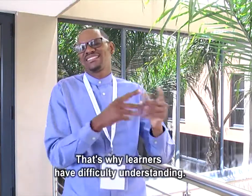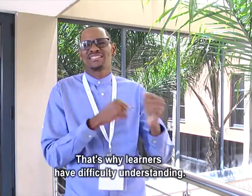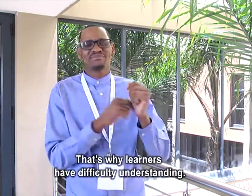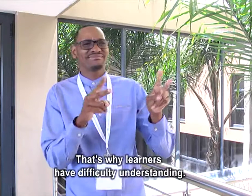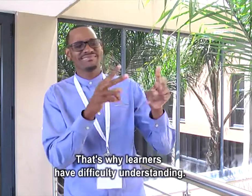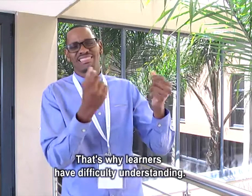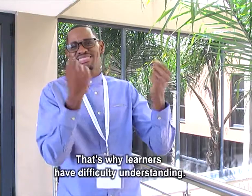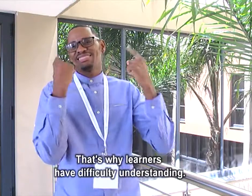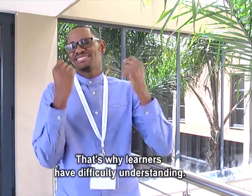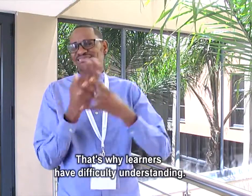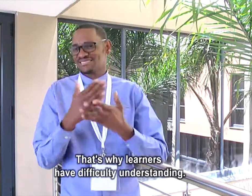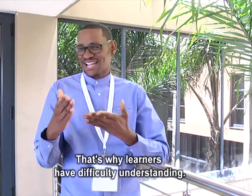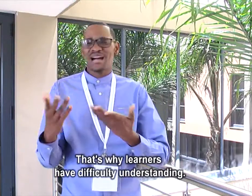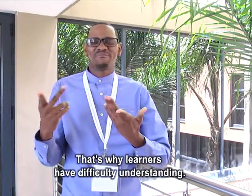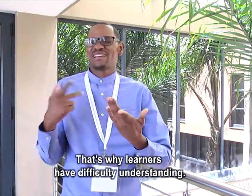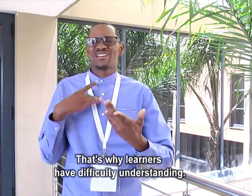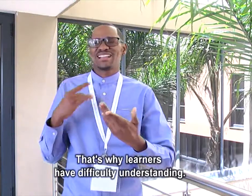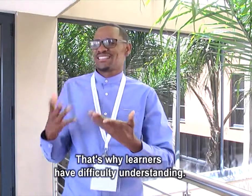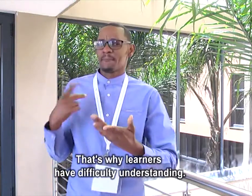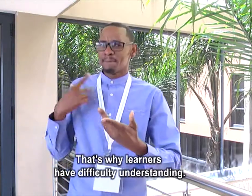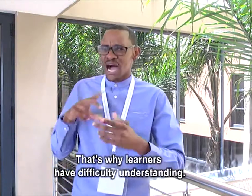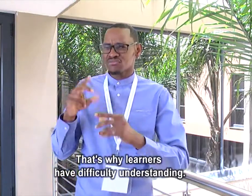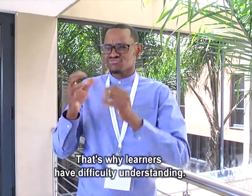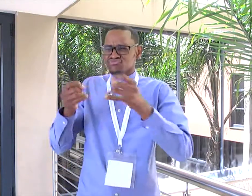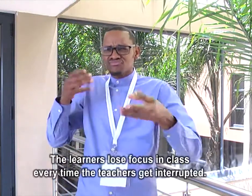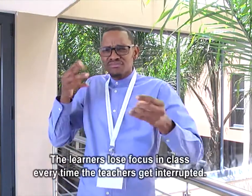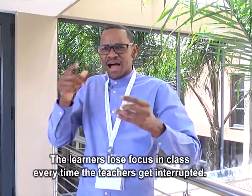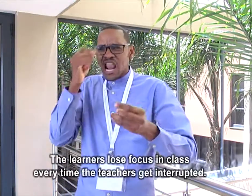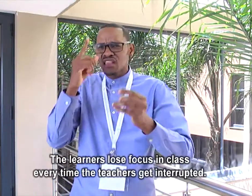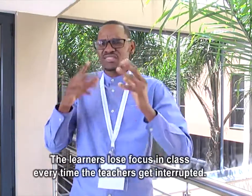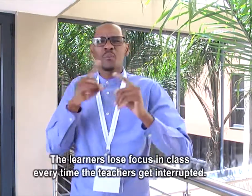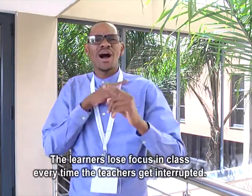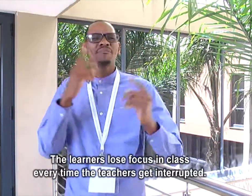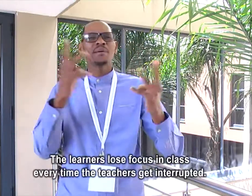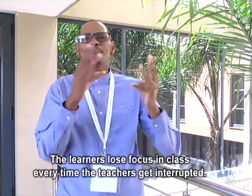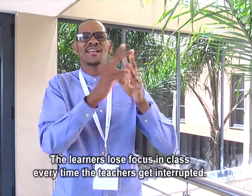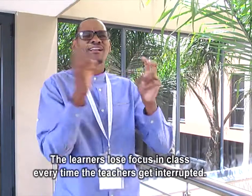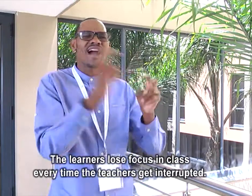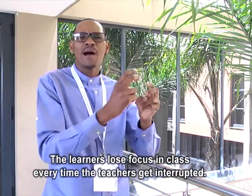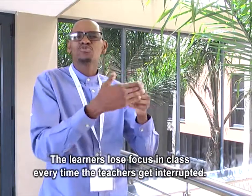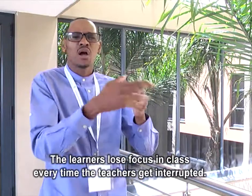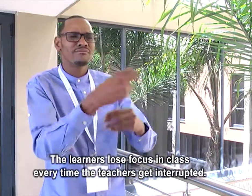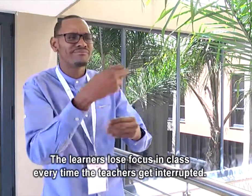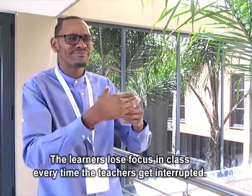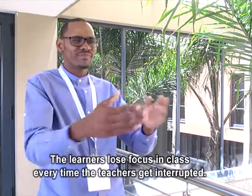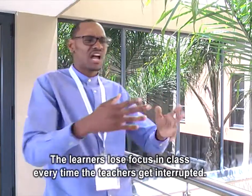That's why learners have difficulty understanding. The learners lose focus in class every time the teachers